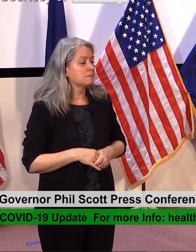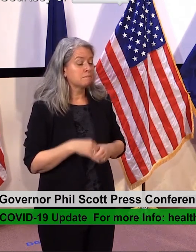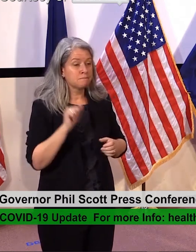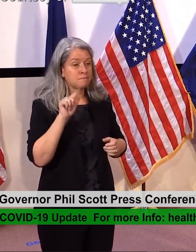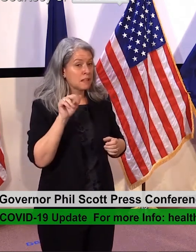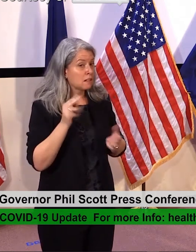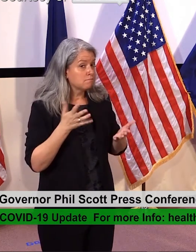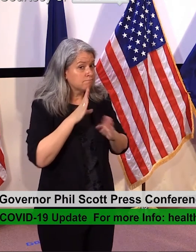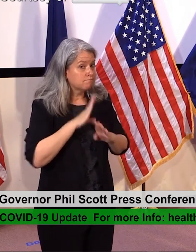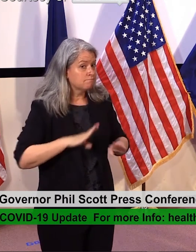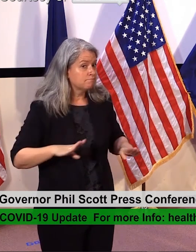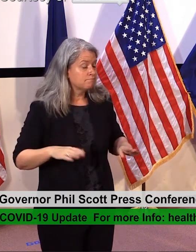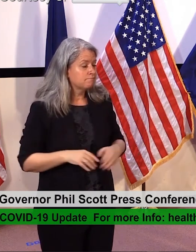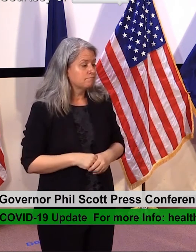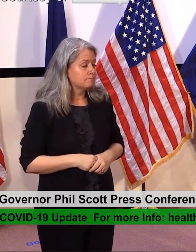Allen, Vermont Standard.